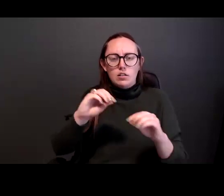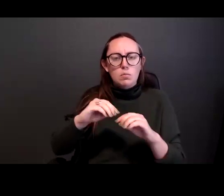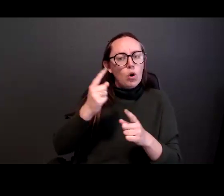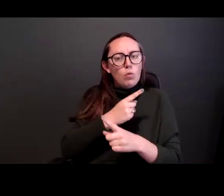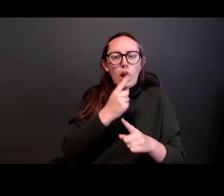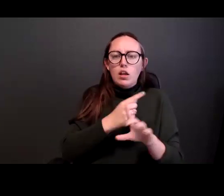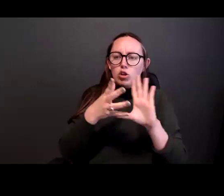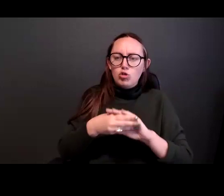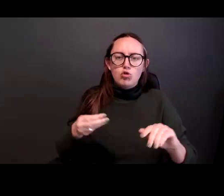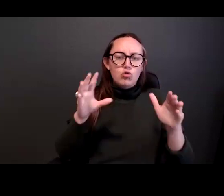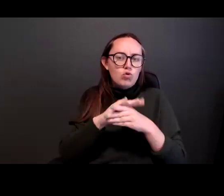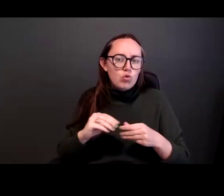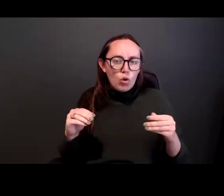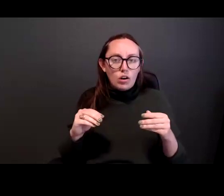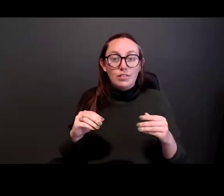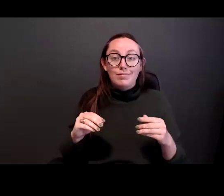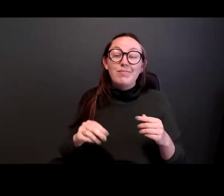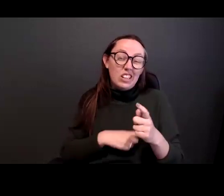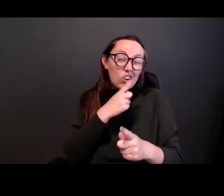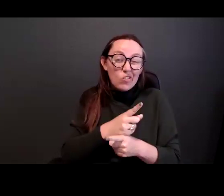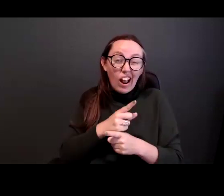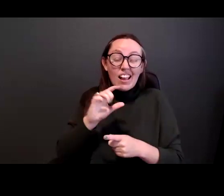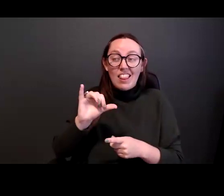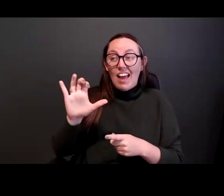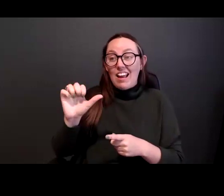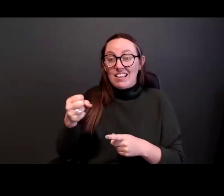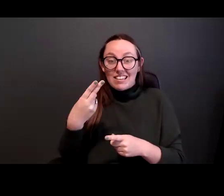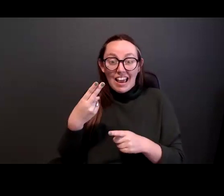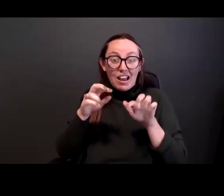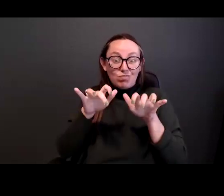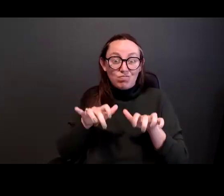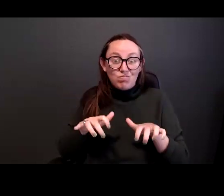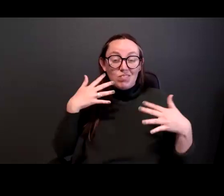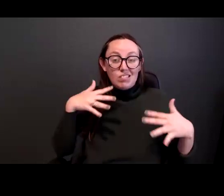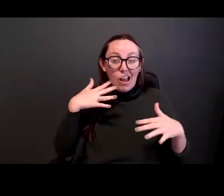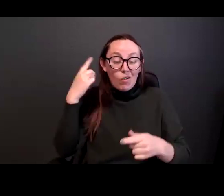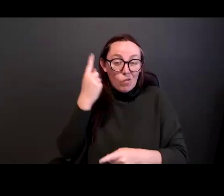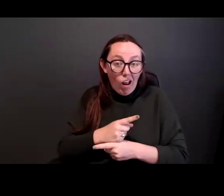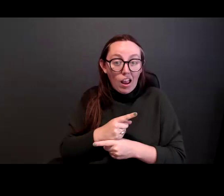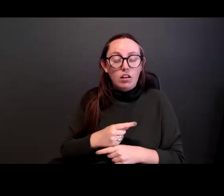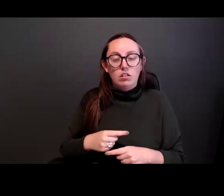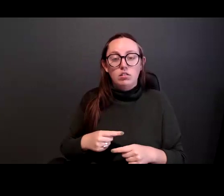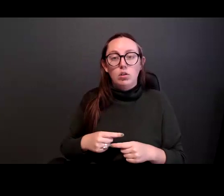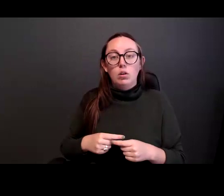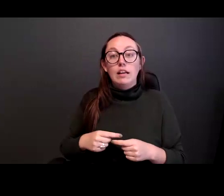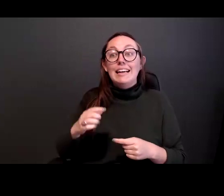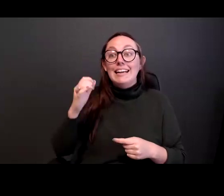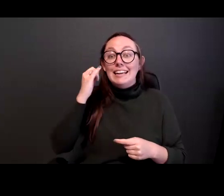But yeah, absolutely. You want that cash register sound. You if they're walking down the street, maybe you want to